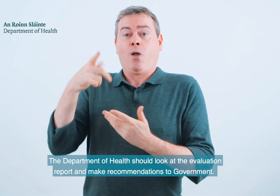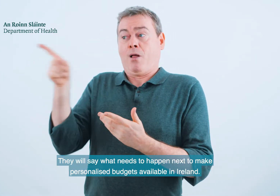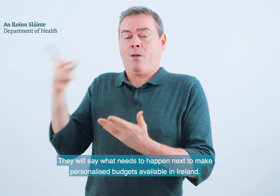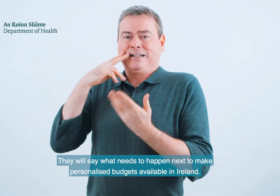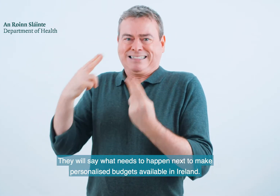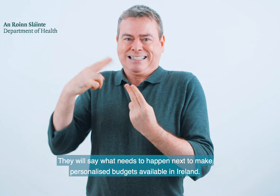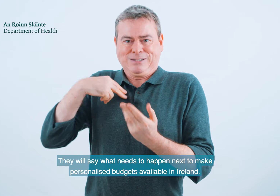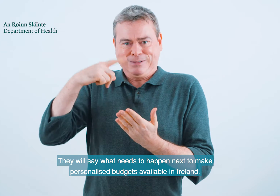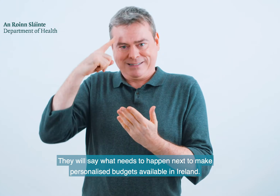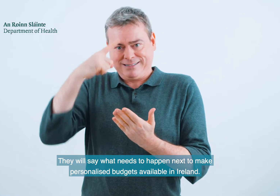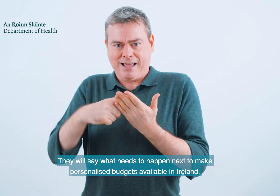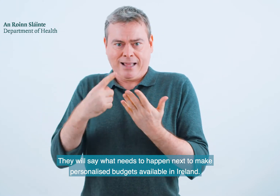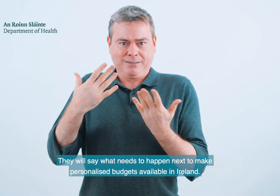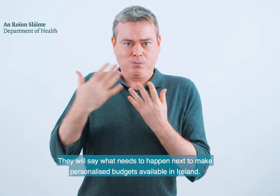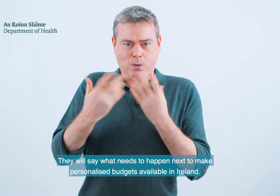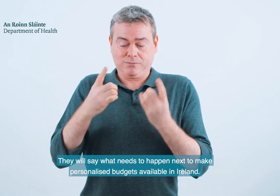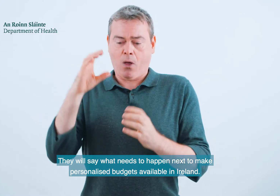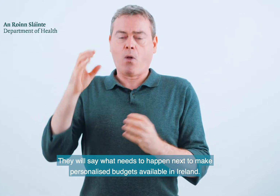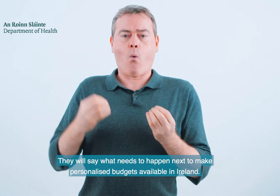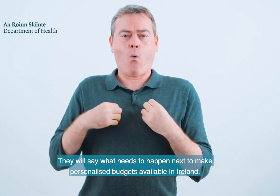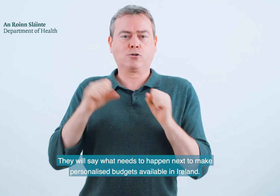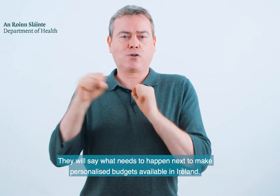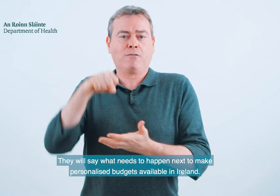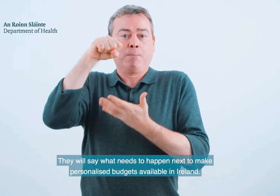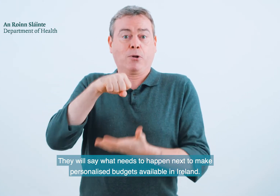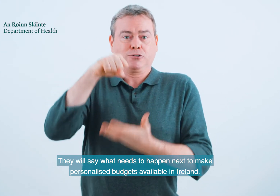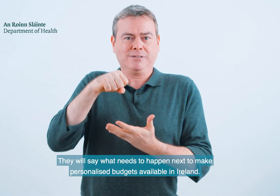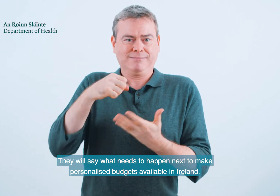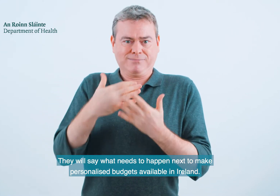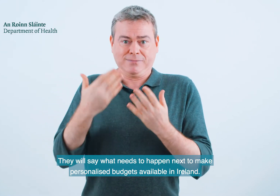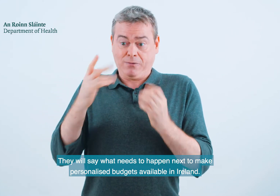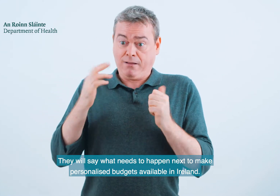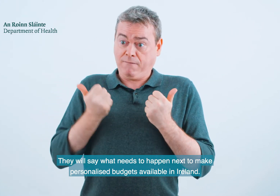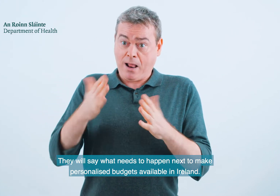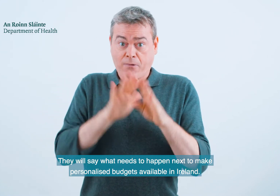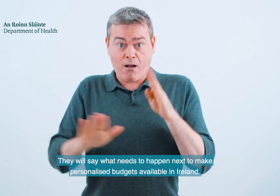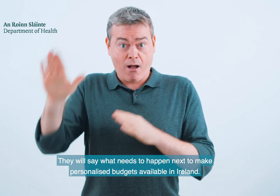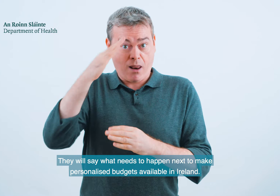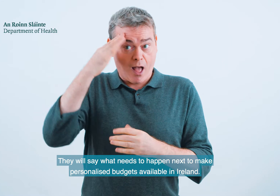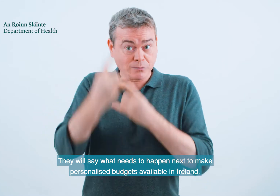They will say what needs to happen next to make personalised budgets available in Ireland.